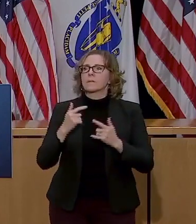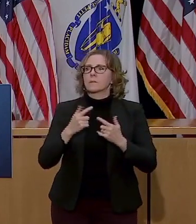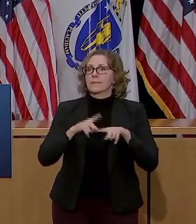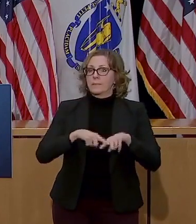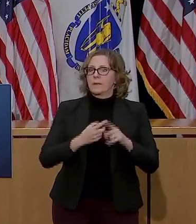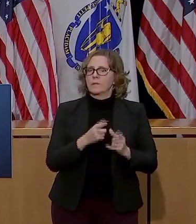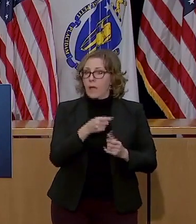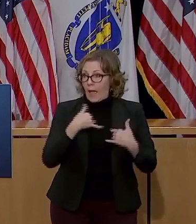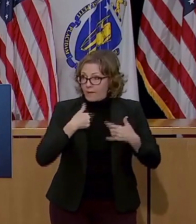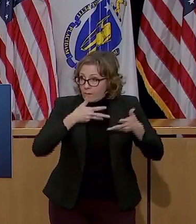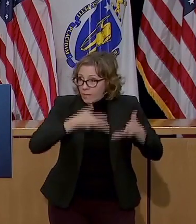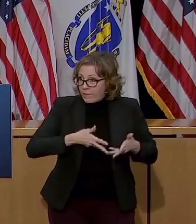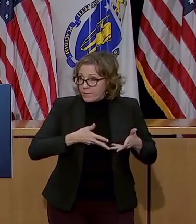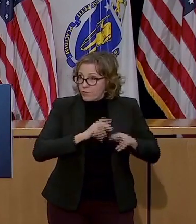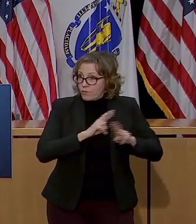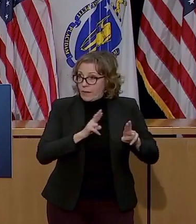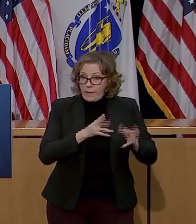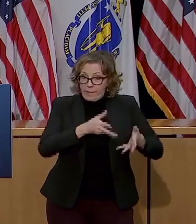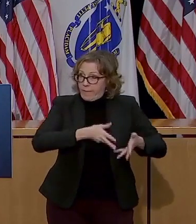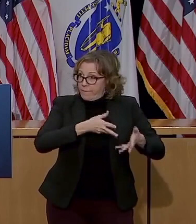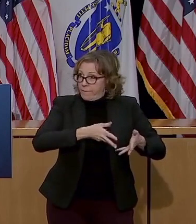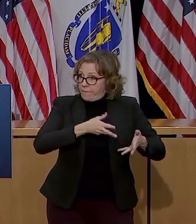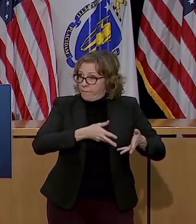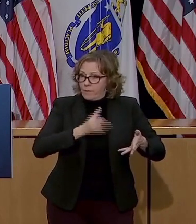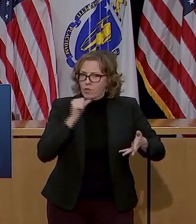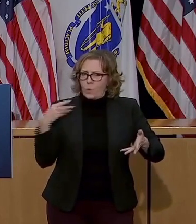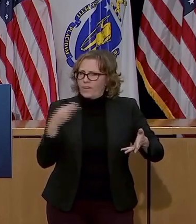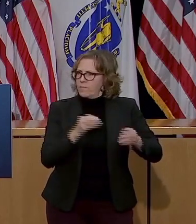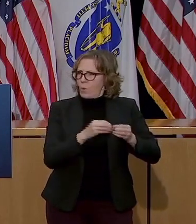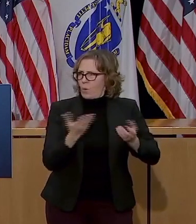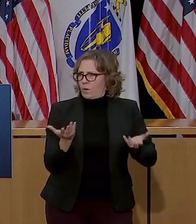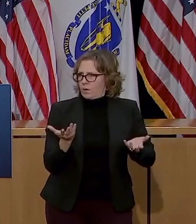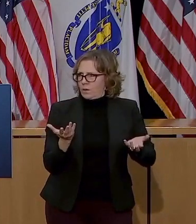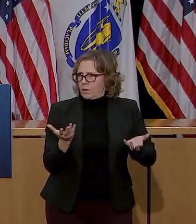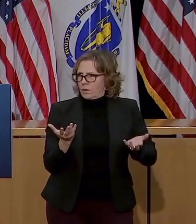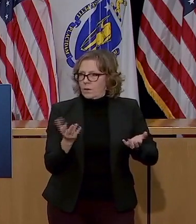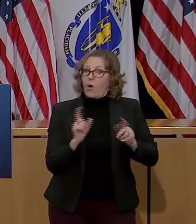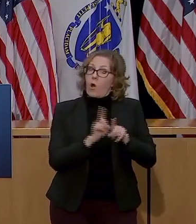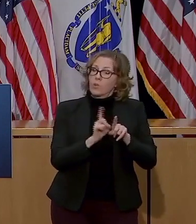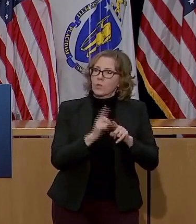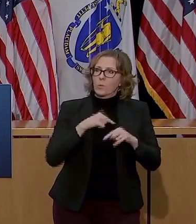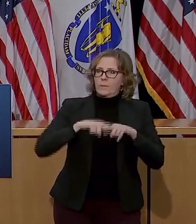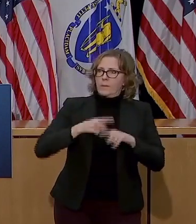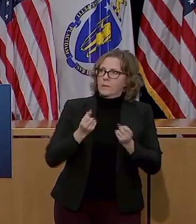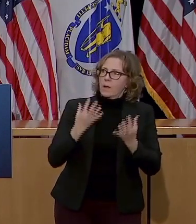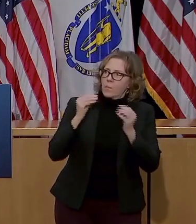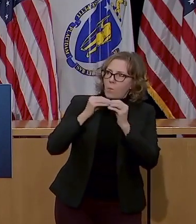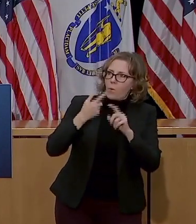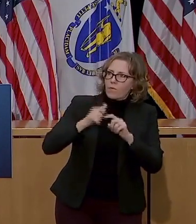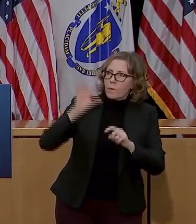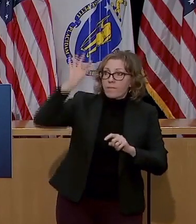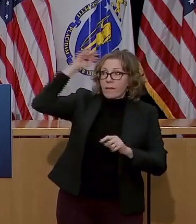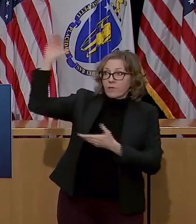have available, right? And in some cases, it has to do with the amount of vaccine we get from the feds. But has there been a change in direction from